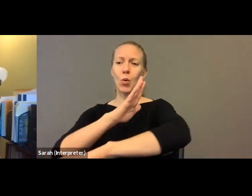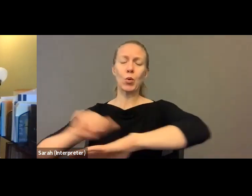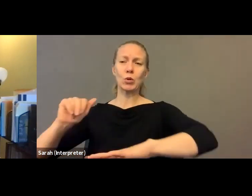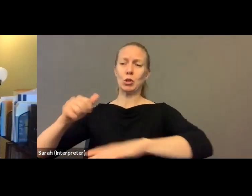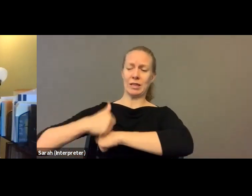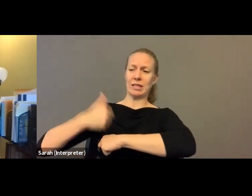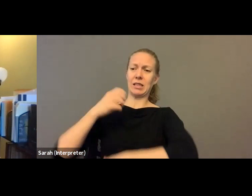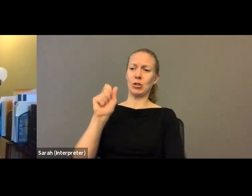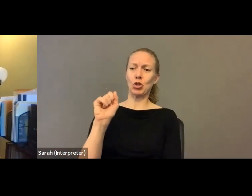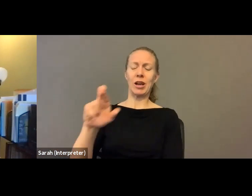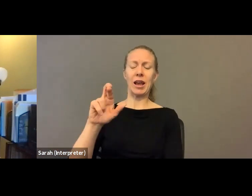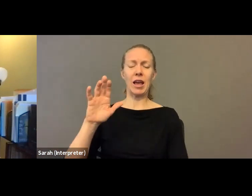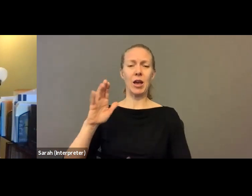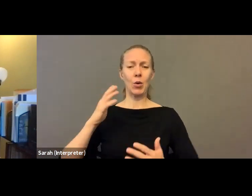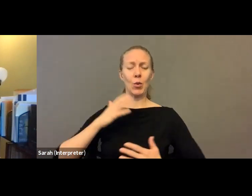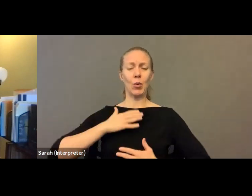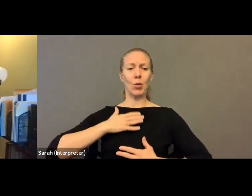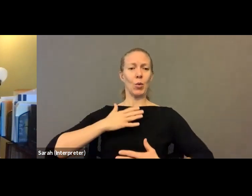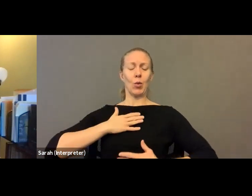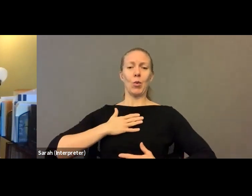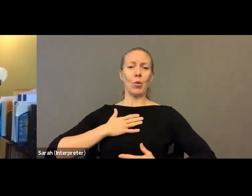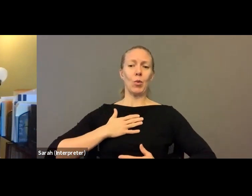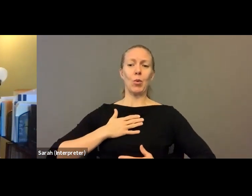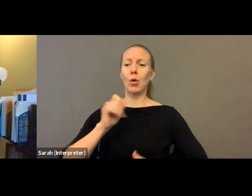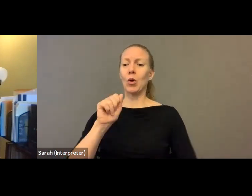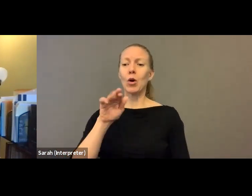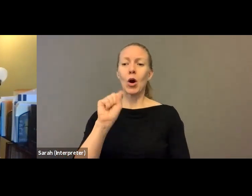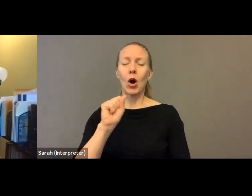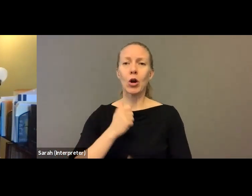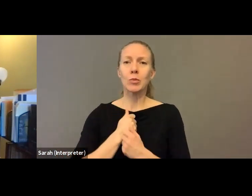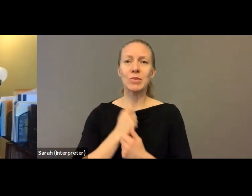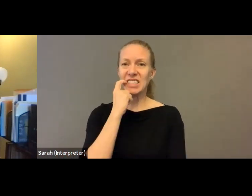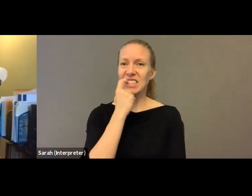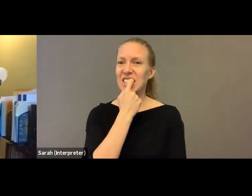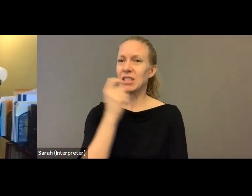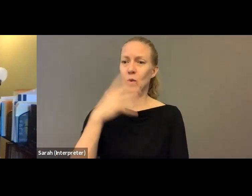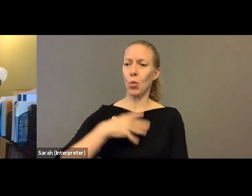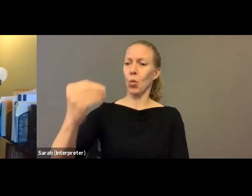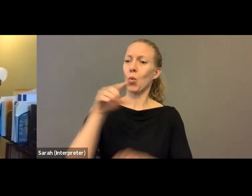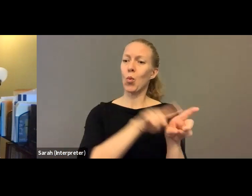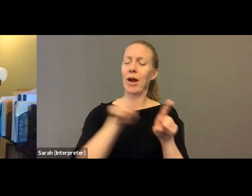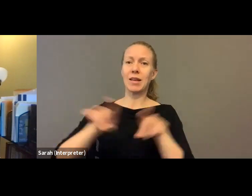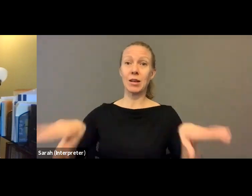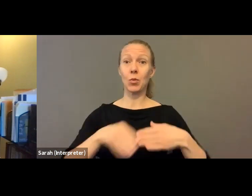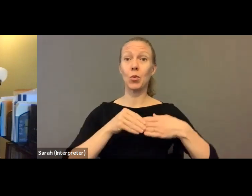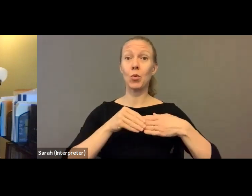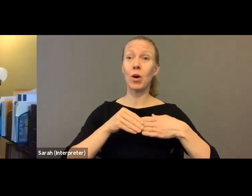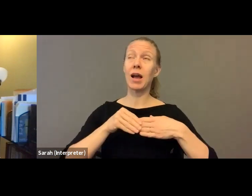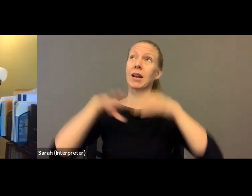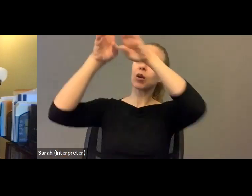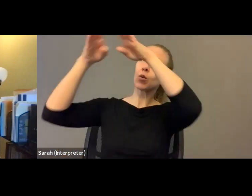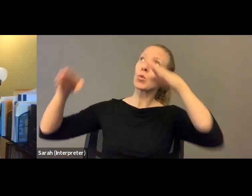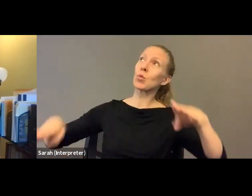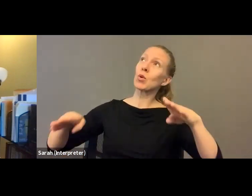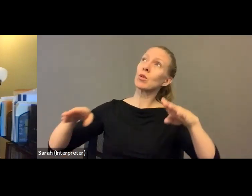armed teeth. Arms, white as the wedding roof, looks up brief, flanks of